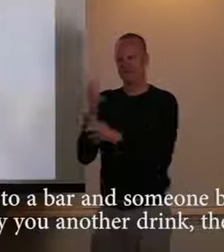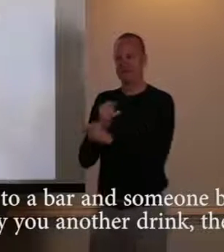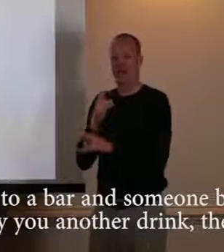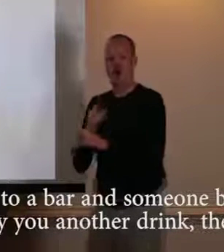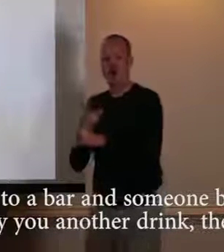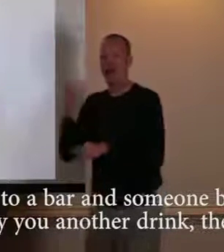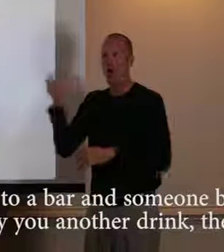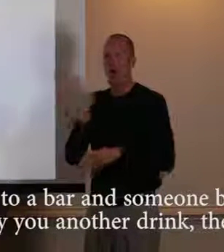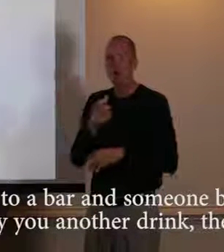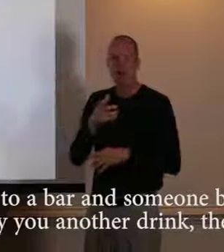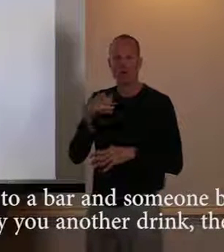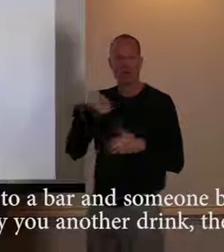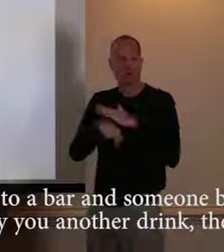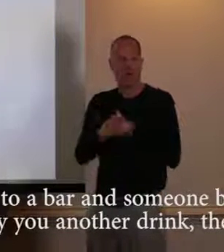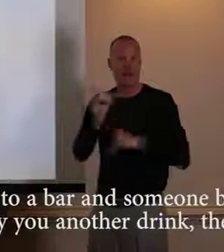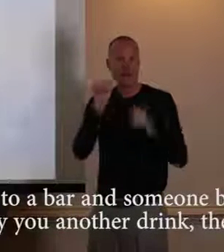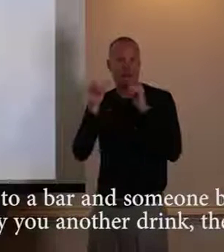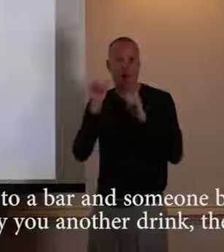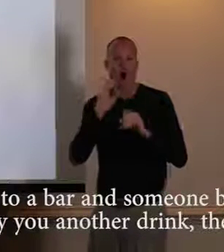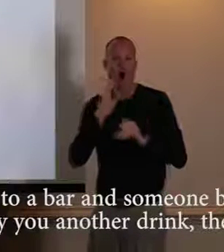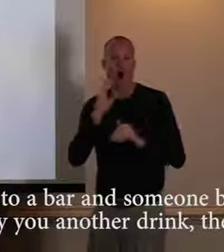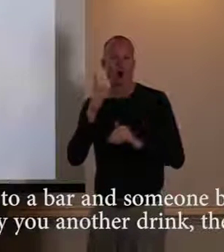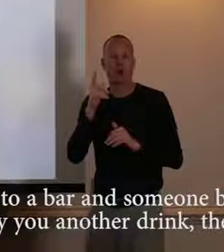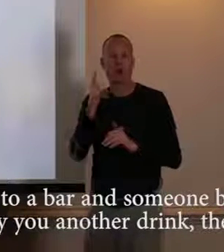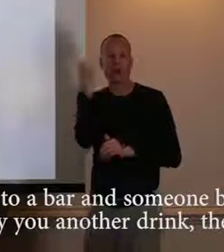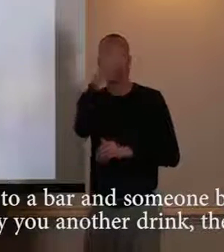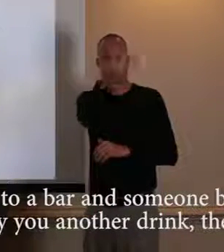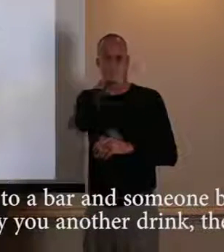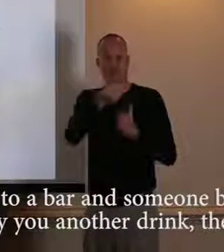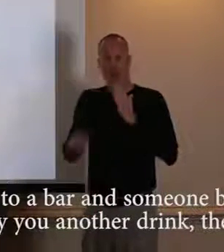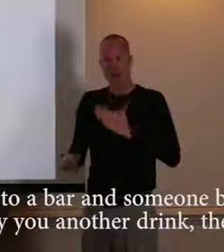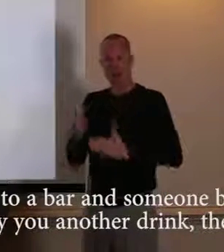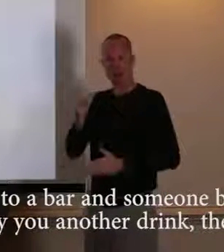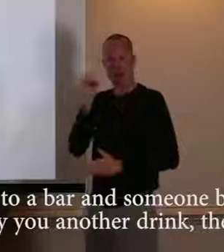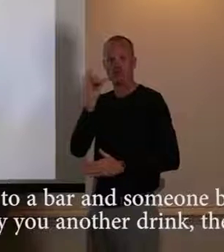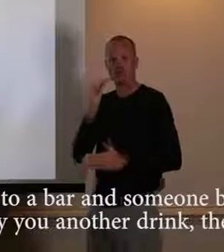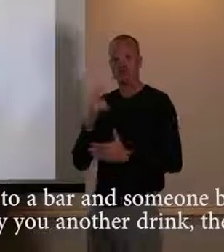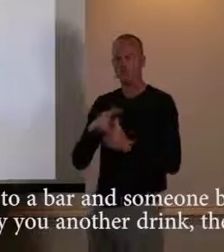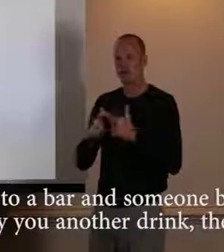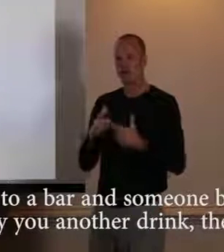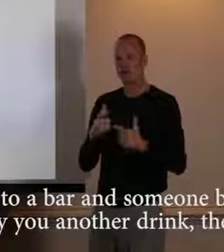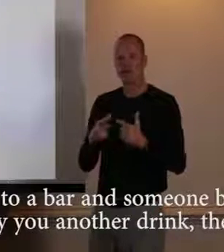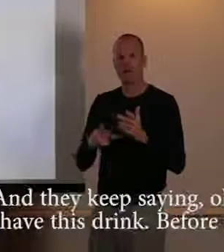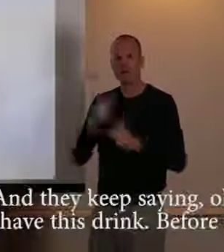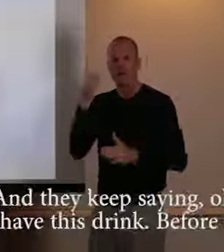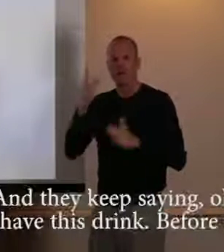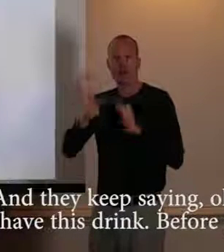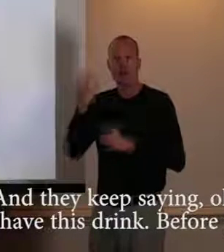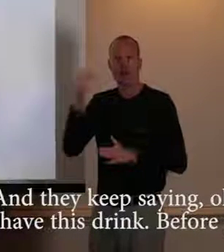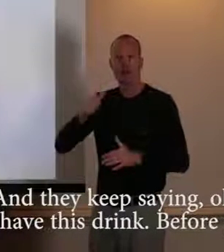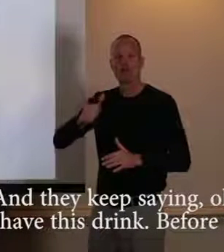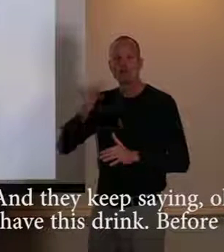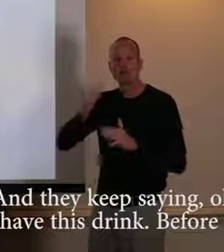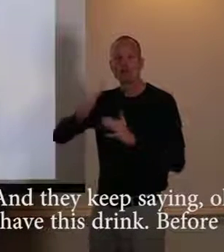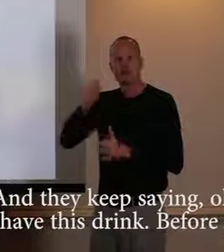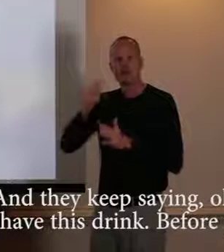go to a bar and someone buys you a drink and then they buy you another drink. Then they buy you another drink and they keep saying, oh, come